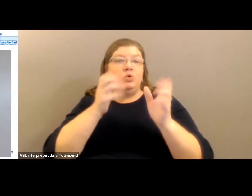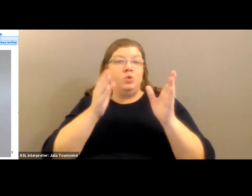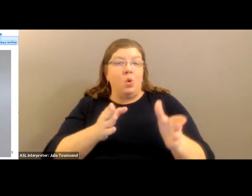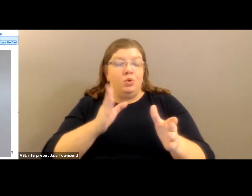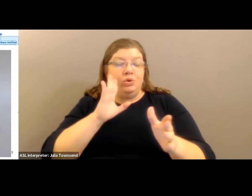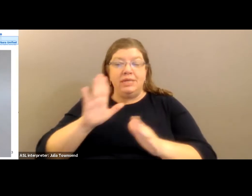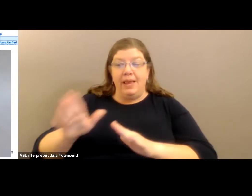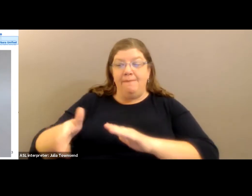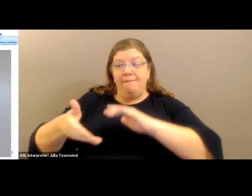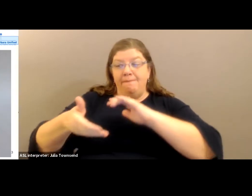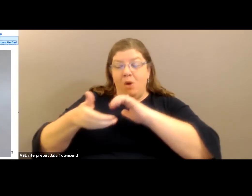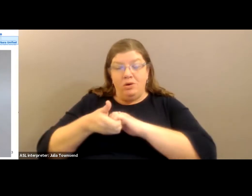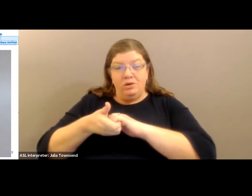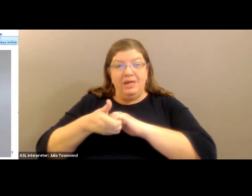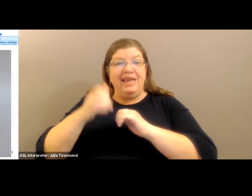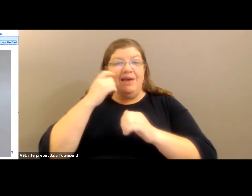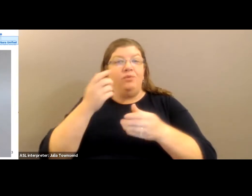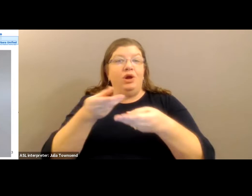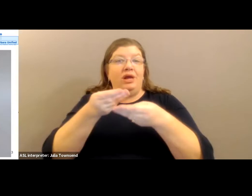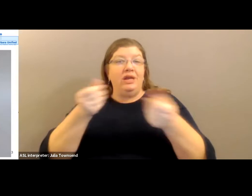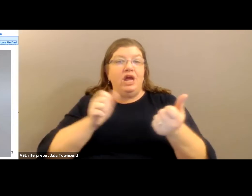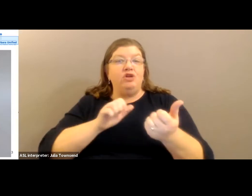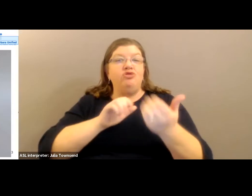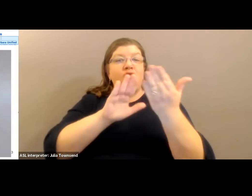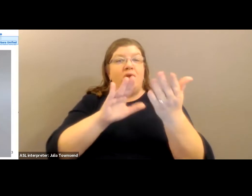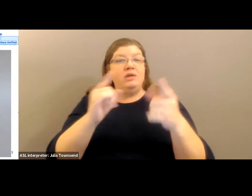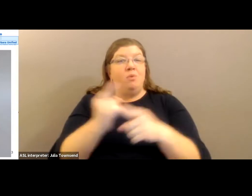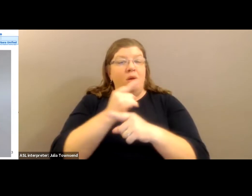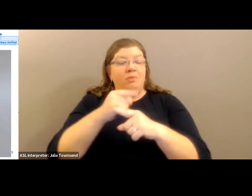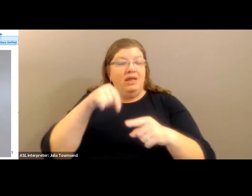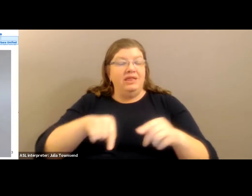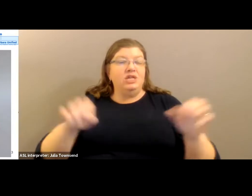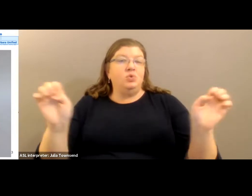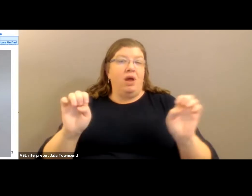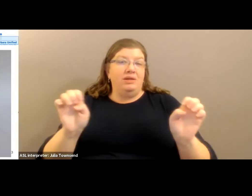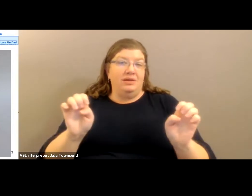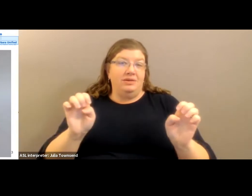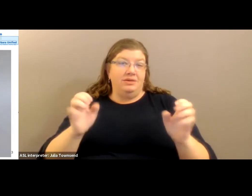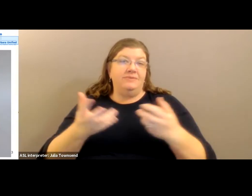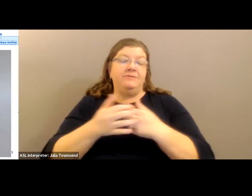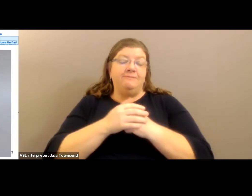if we're going to address this public health crisis appropriately.